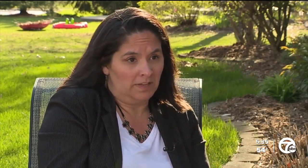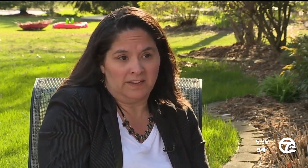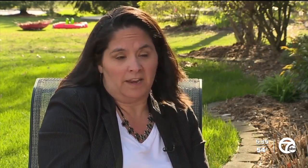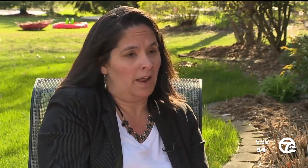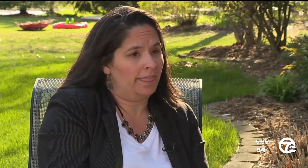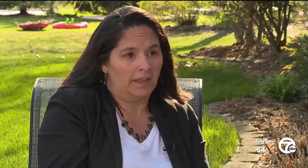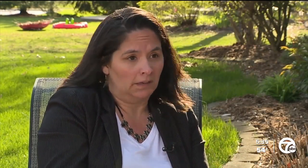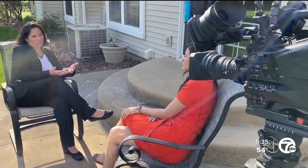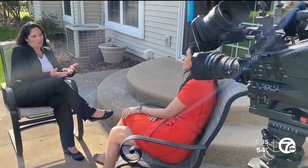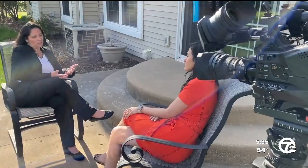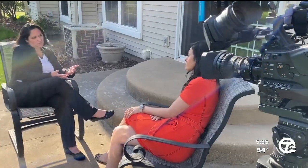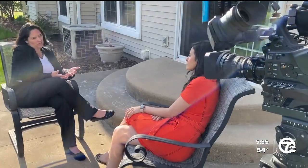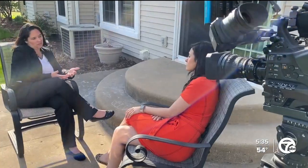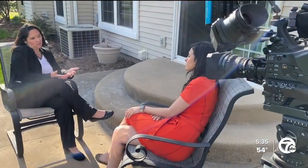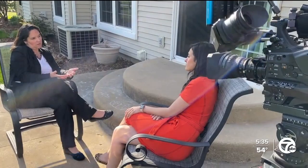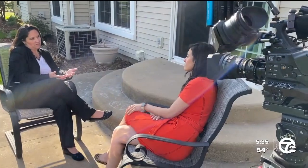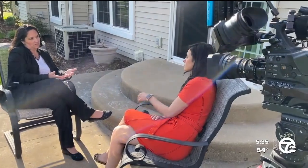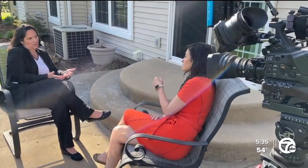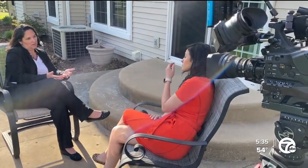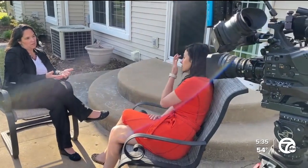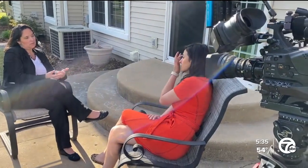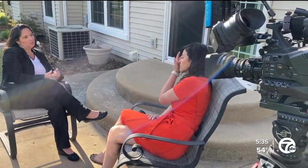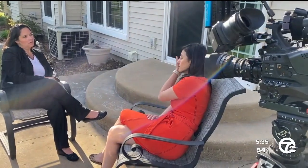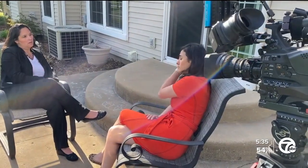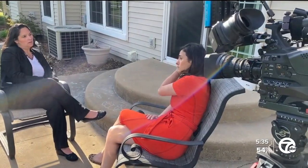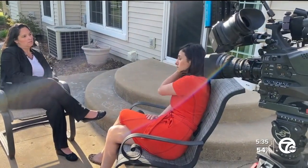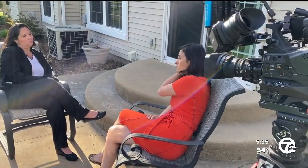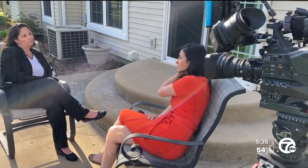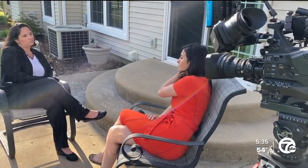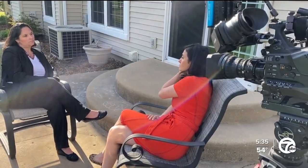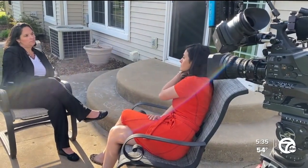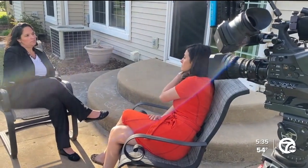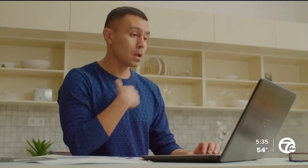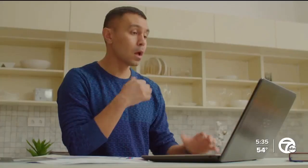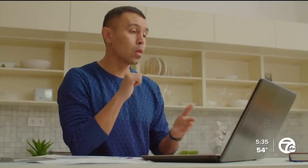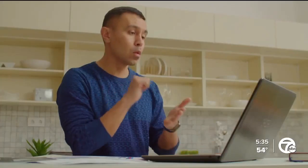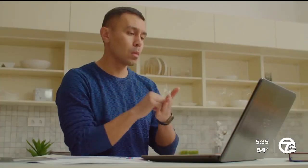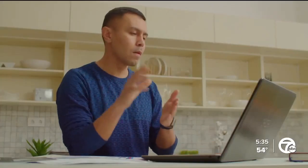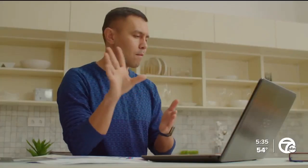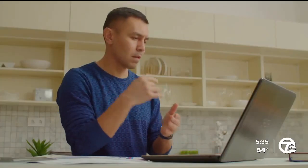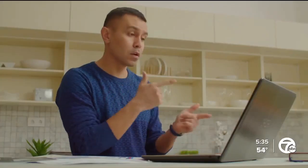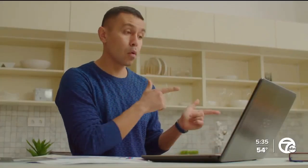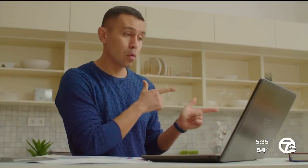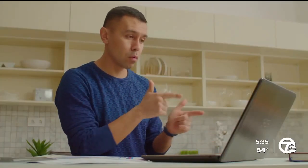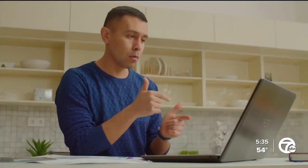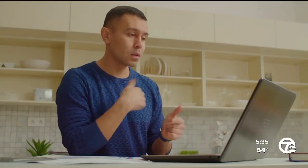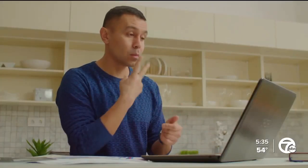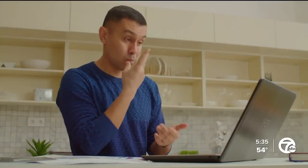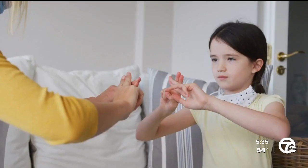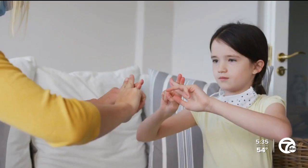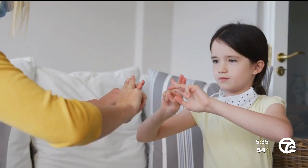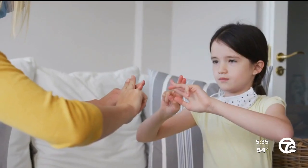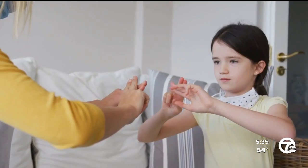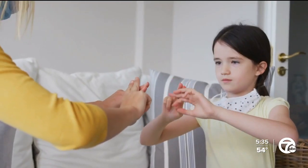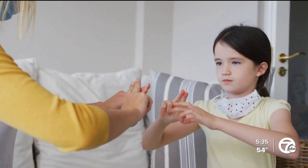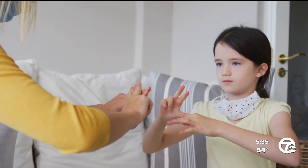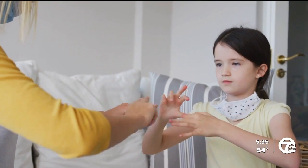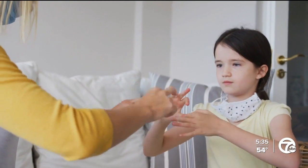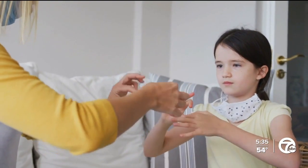had nothing. The family did eventually find a suitable program, but the challenge to do so, many say,